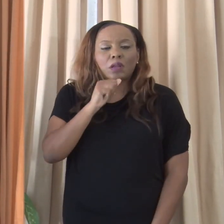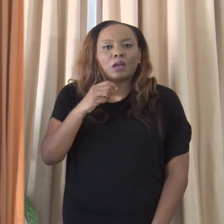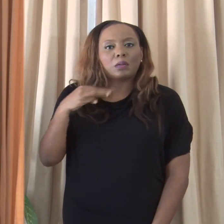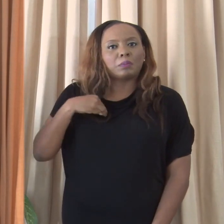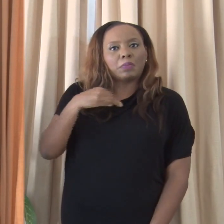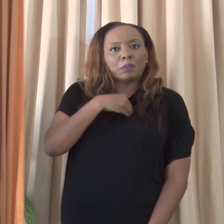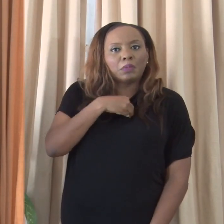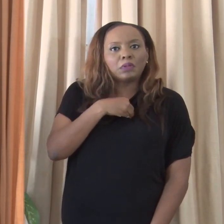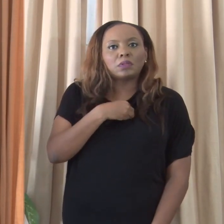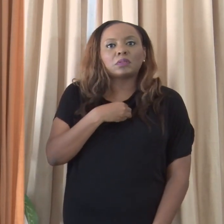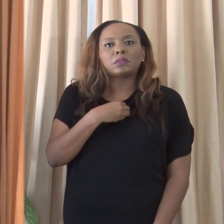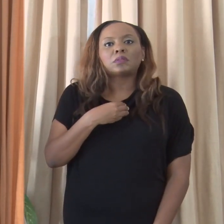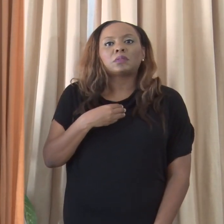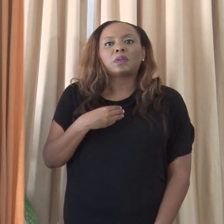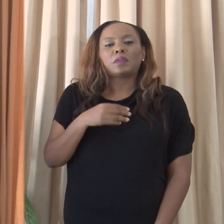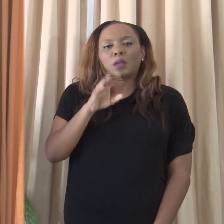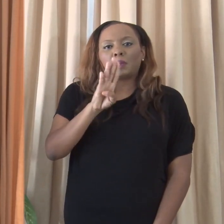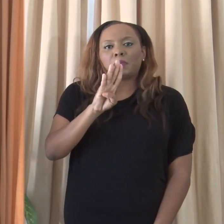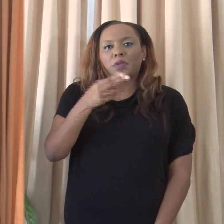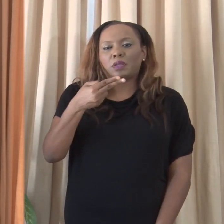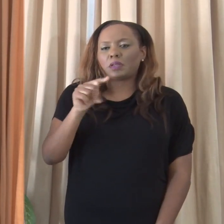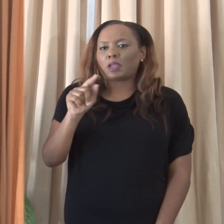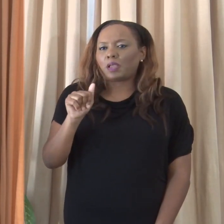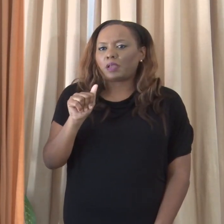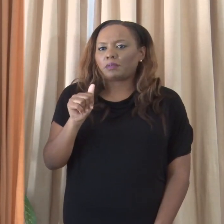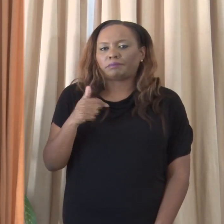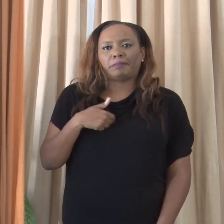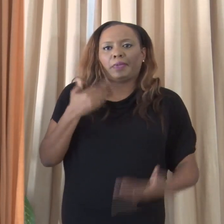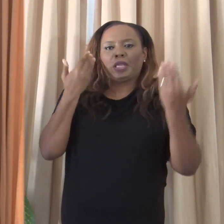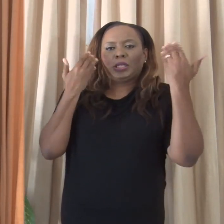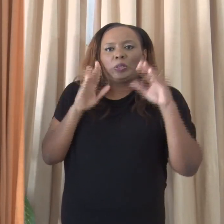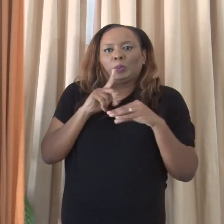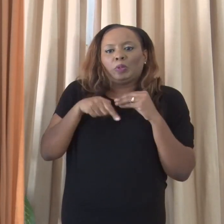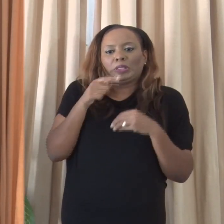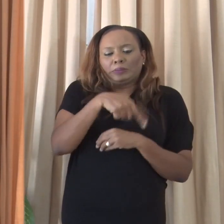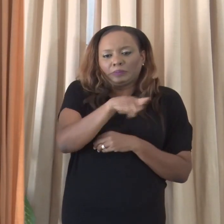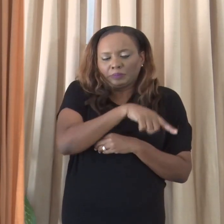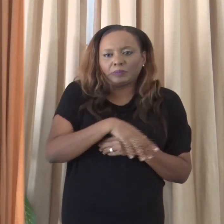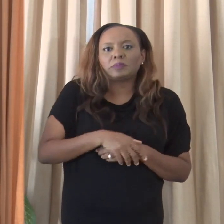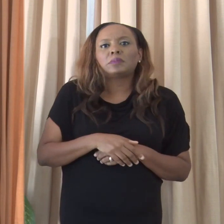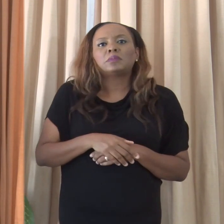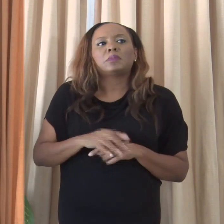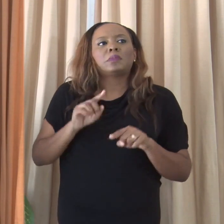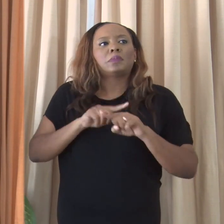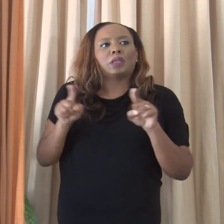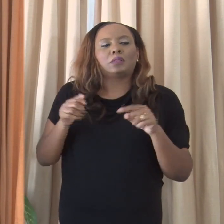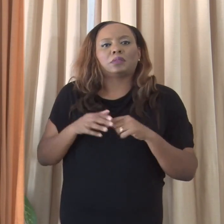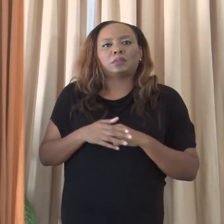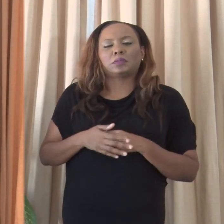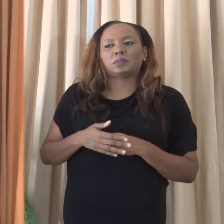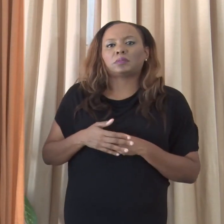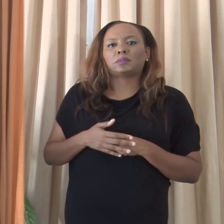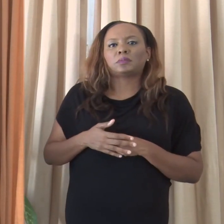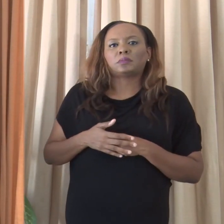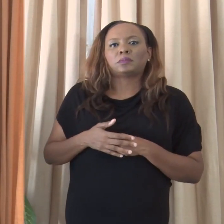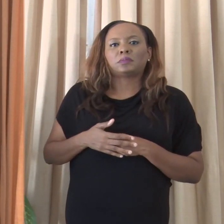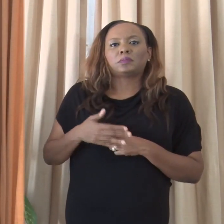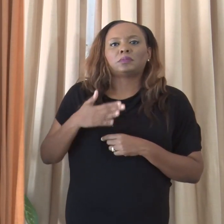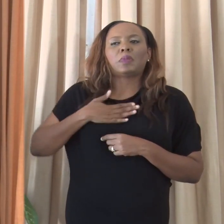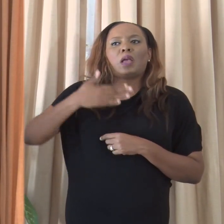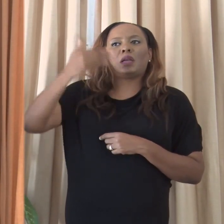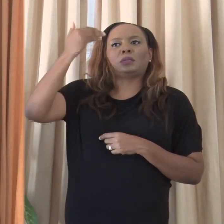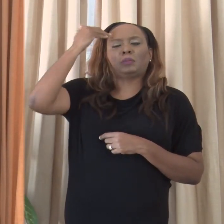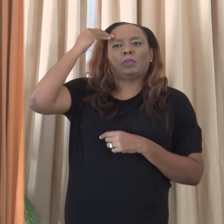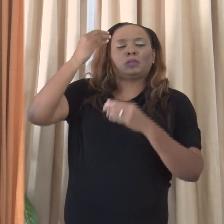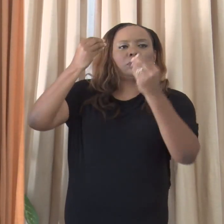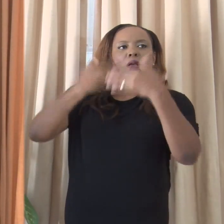of the BHTA, and therefore I cannot speak definitively for them. But up to this stage, my understanding is that there